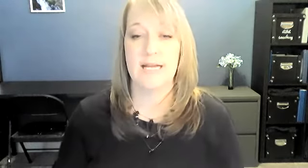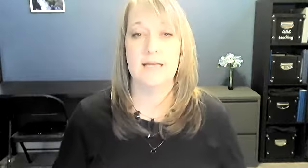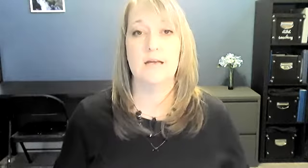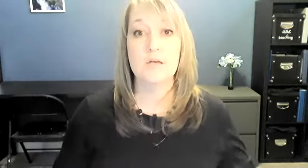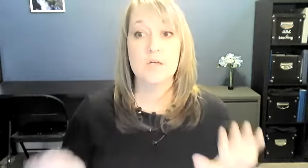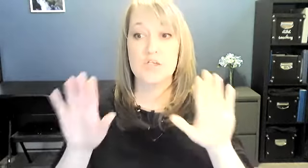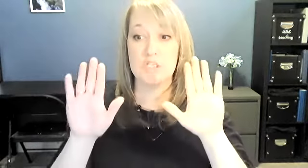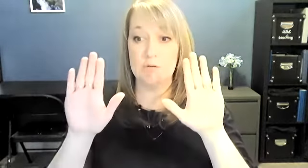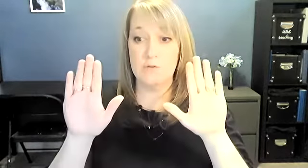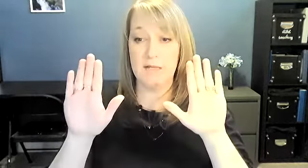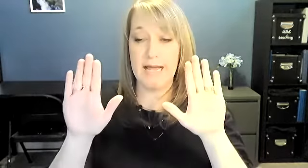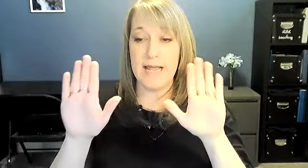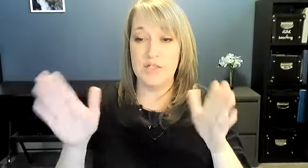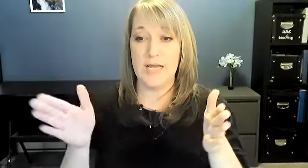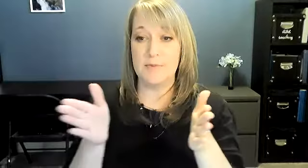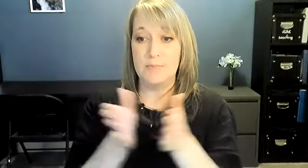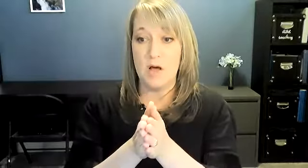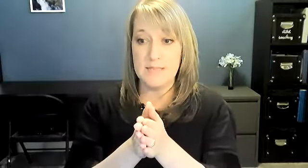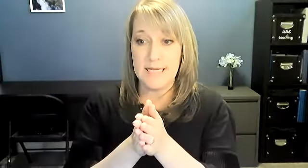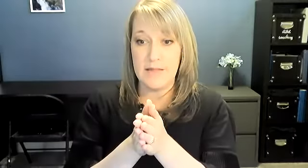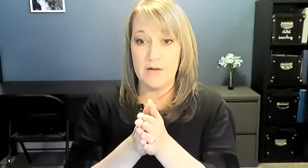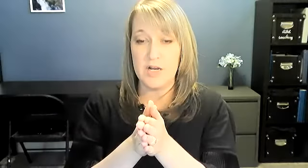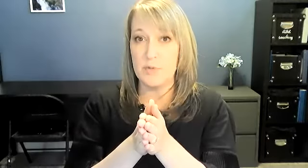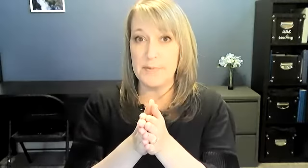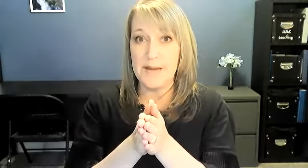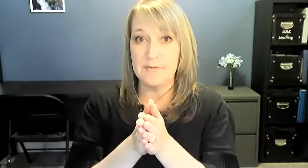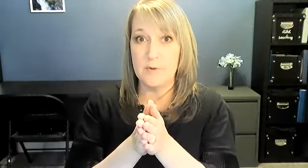Motivated. Two flat hand shapes, palms together, and you rub them back and forth.